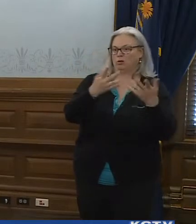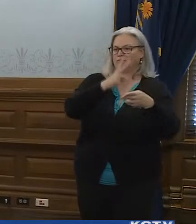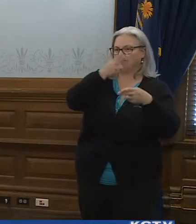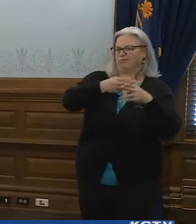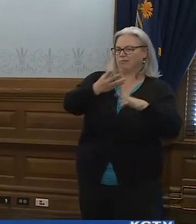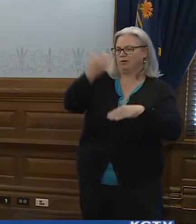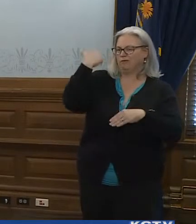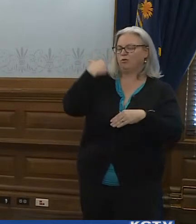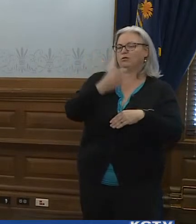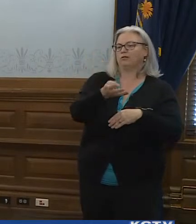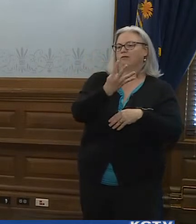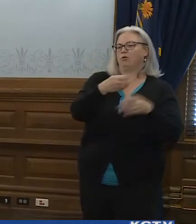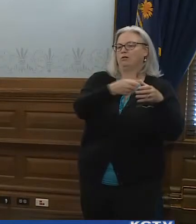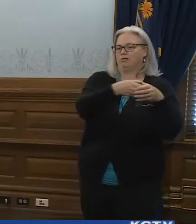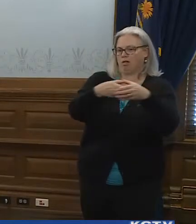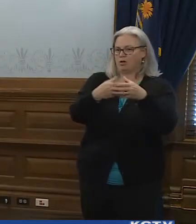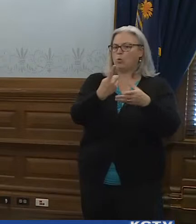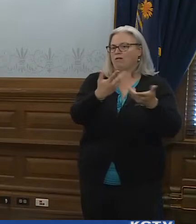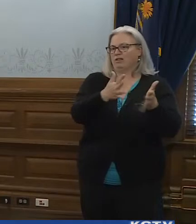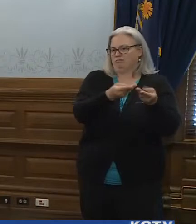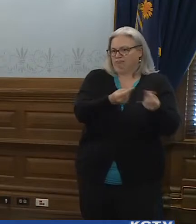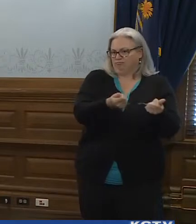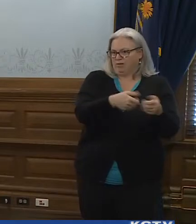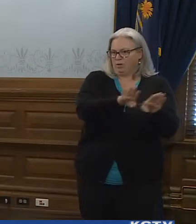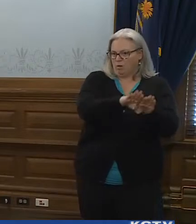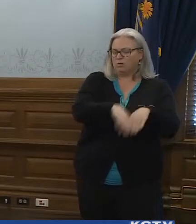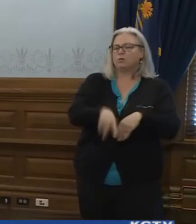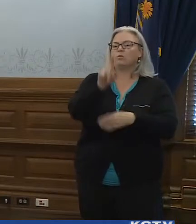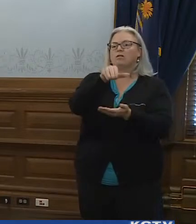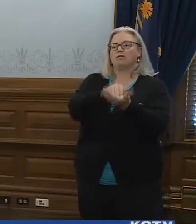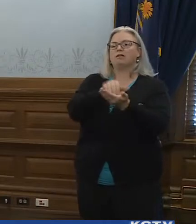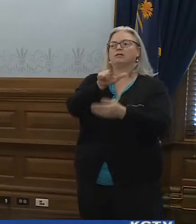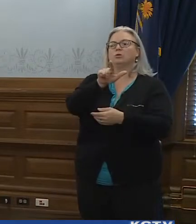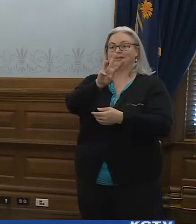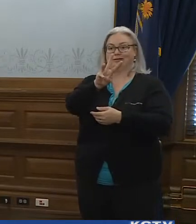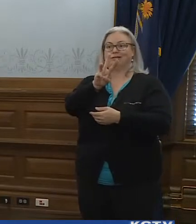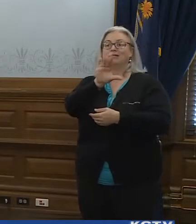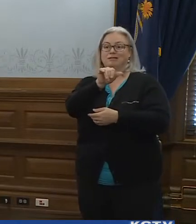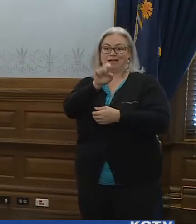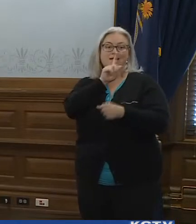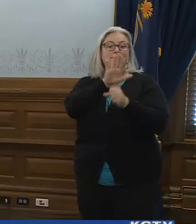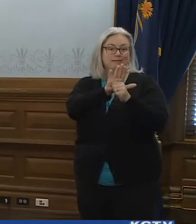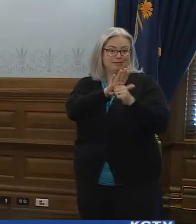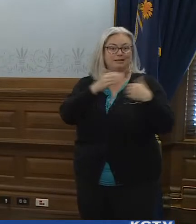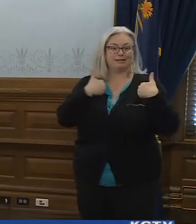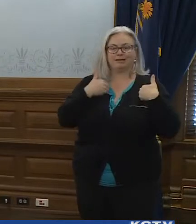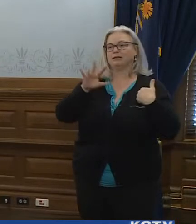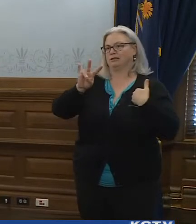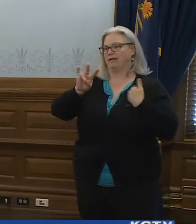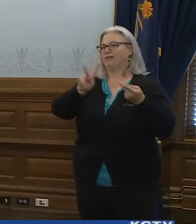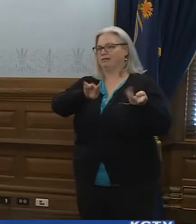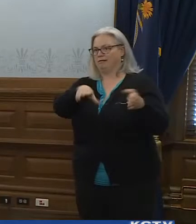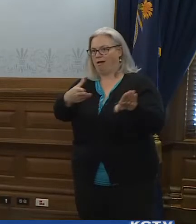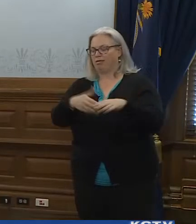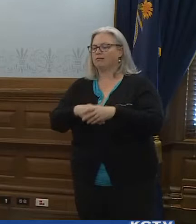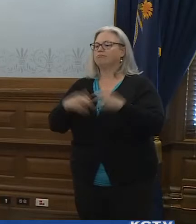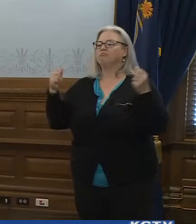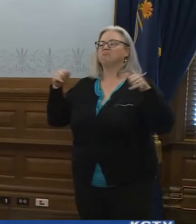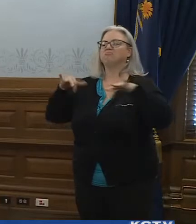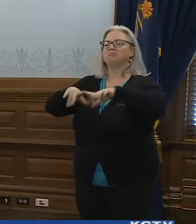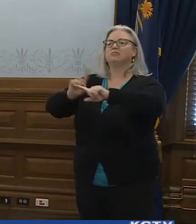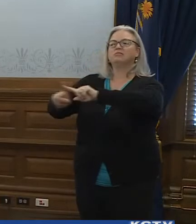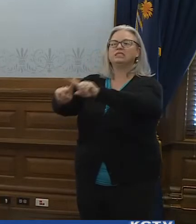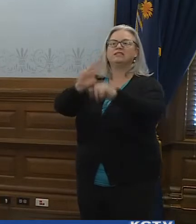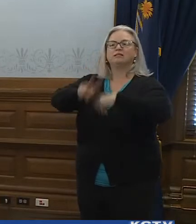about before, 4 clusters, 1 of which is closed, 1,026 cases and 7 deaths. Gatherings of